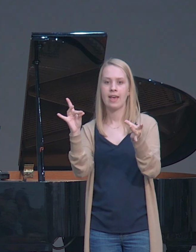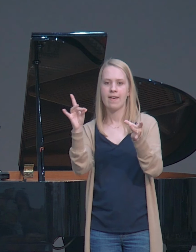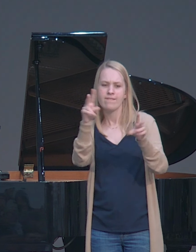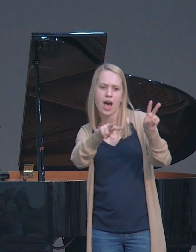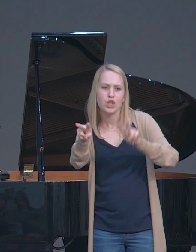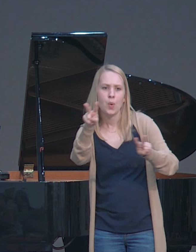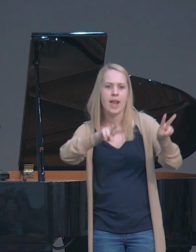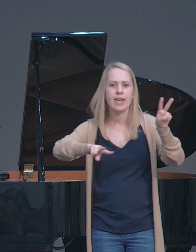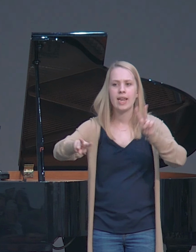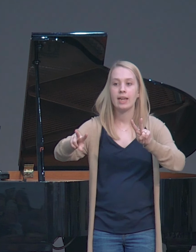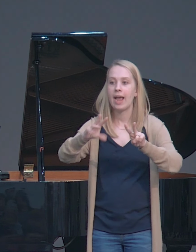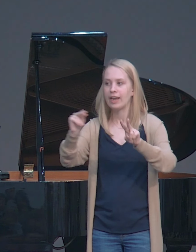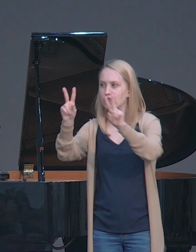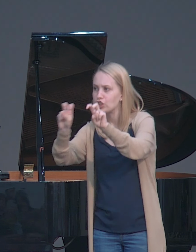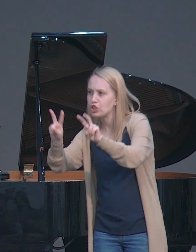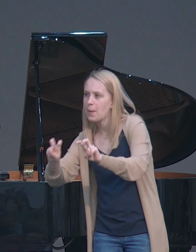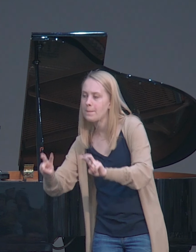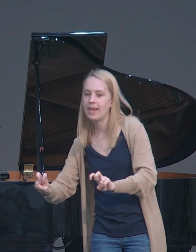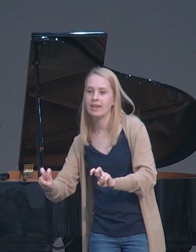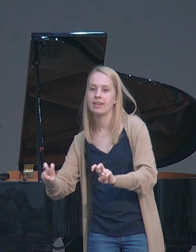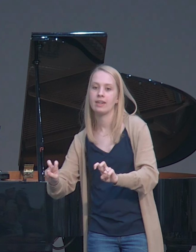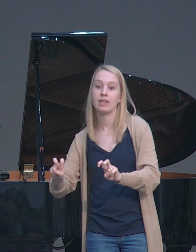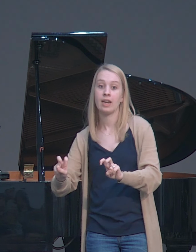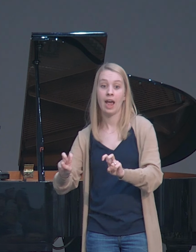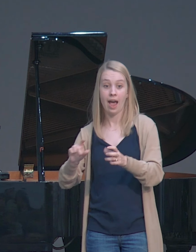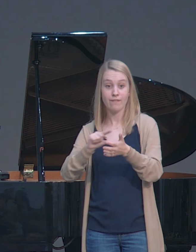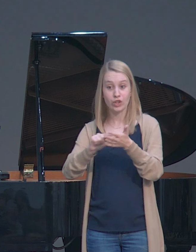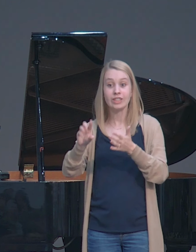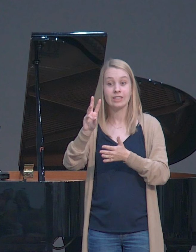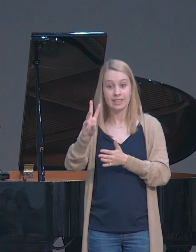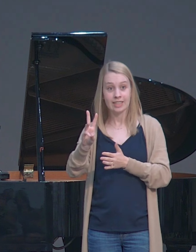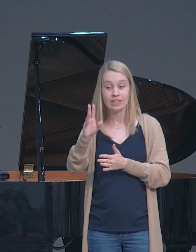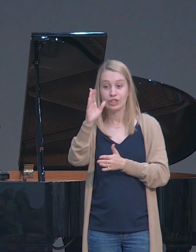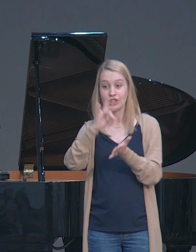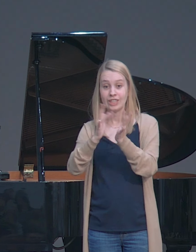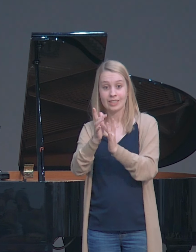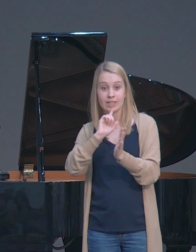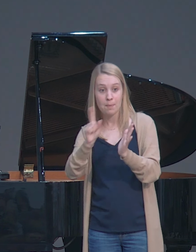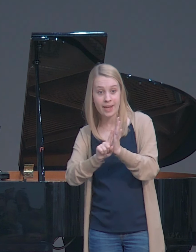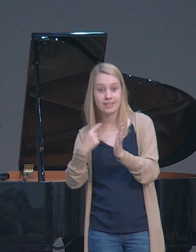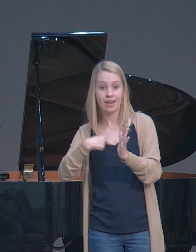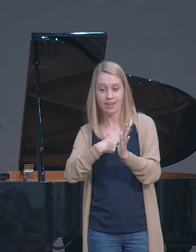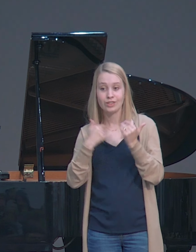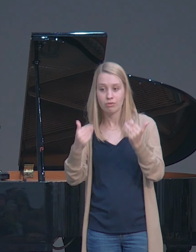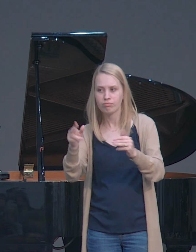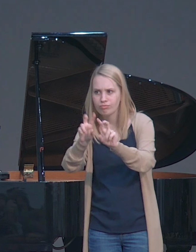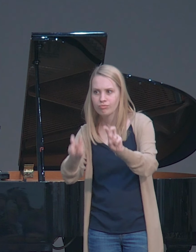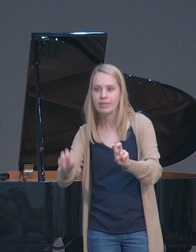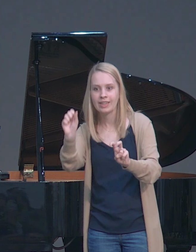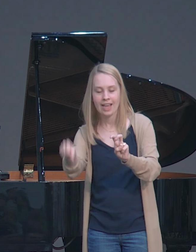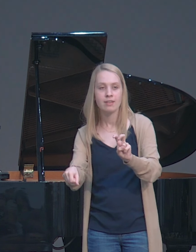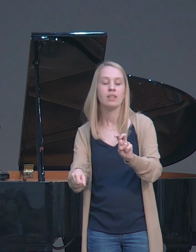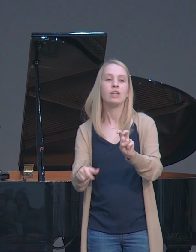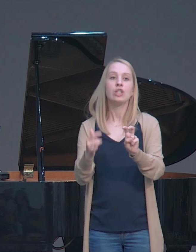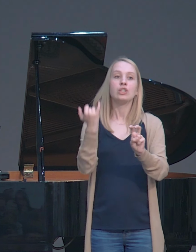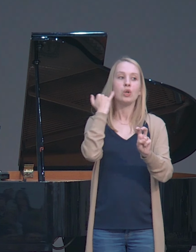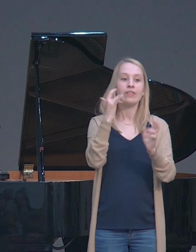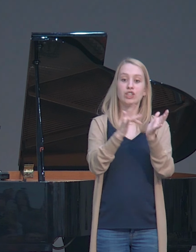evaluating and being discerning. And in fact, verse 6 calls for being discerning. So we can understand that if Jesus was saying,